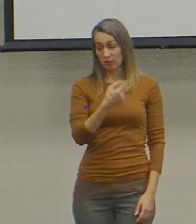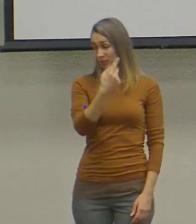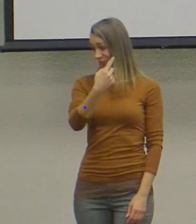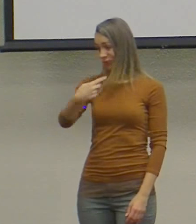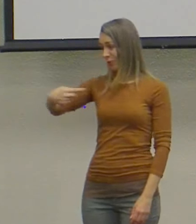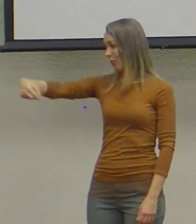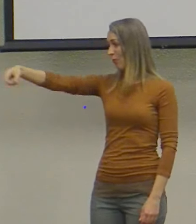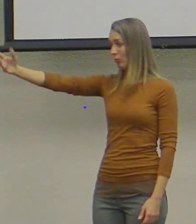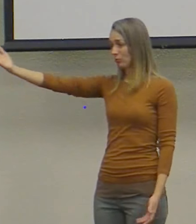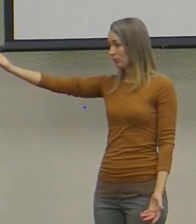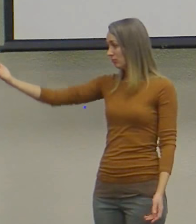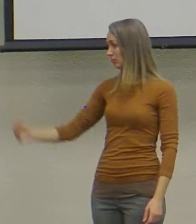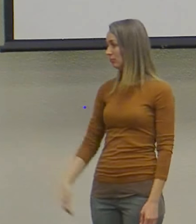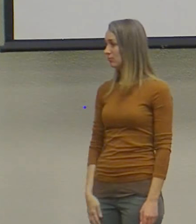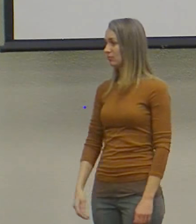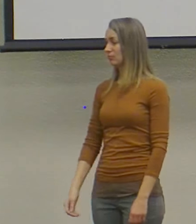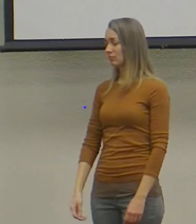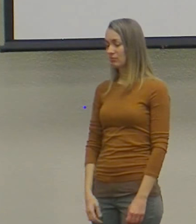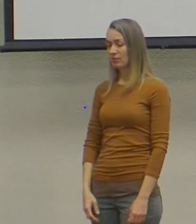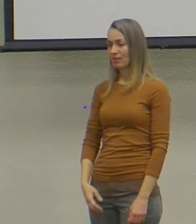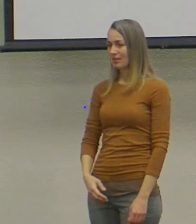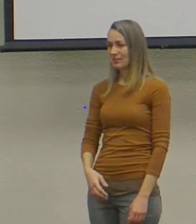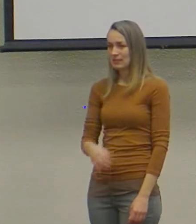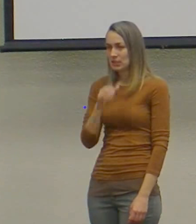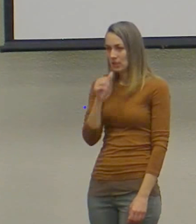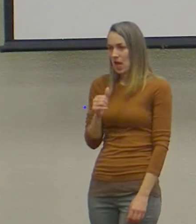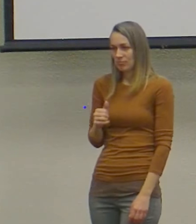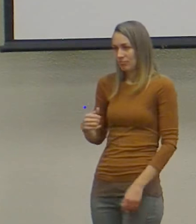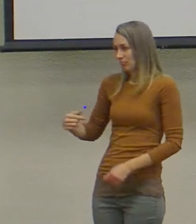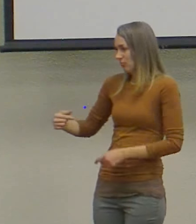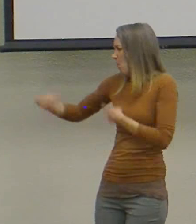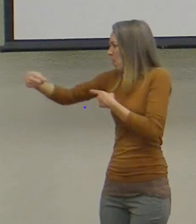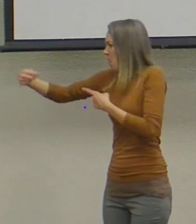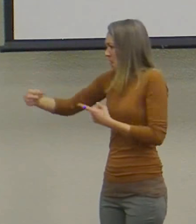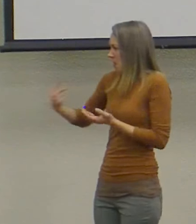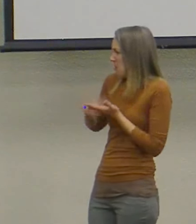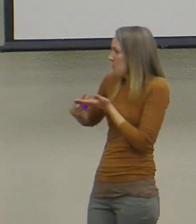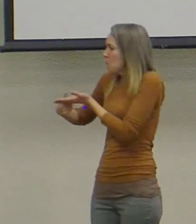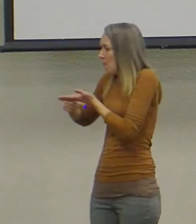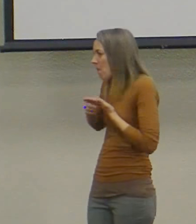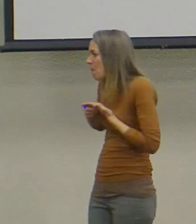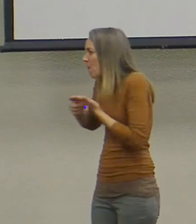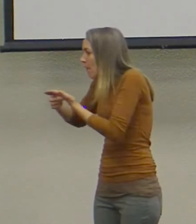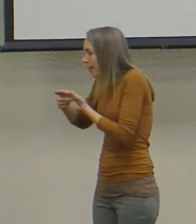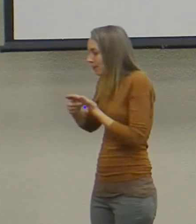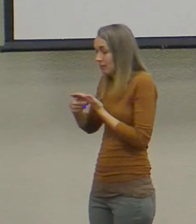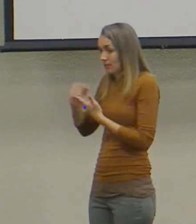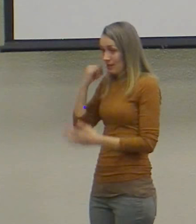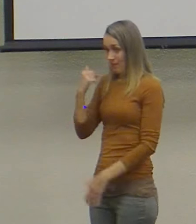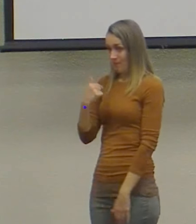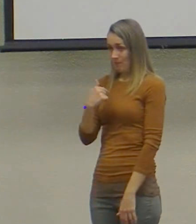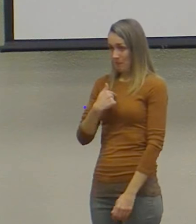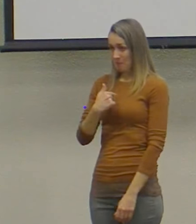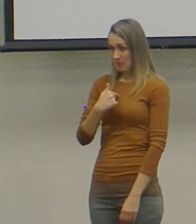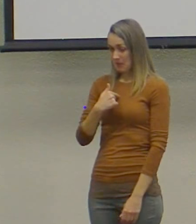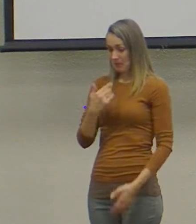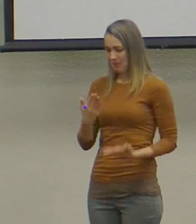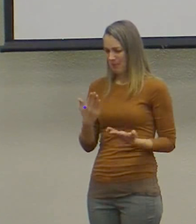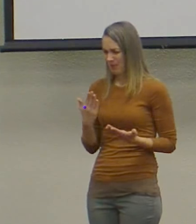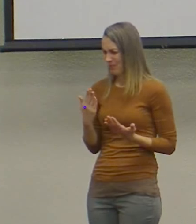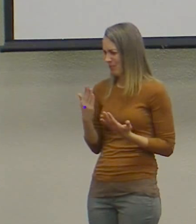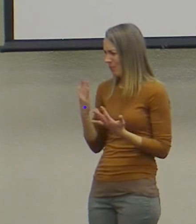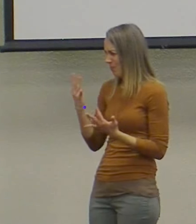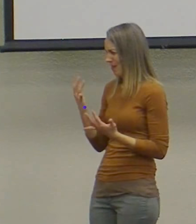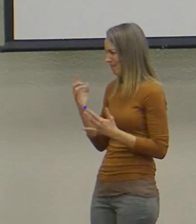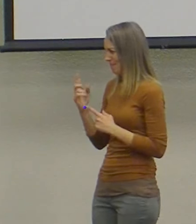way. You know, she's not arguing, debating. If it had been me, I'm sure I would have said, wait a minute, I'm